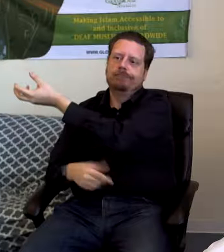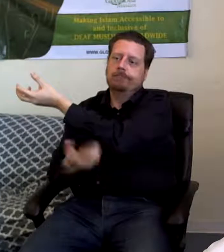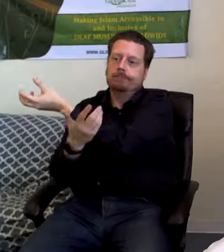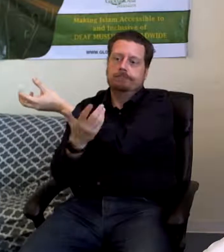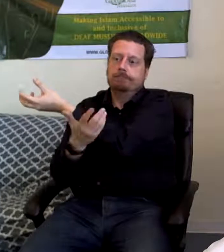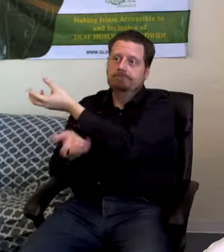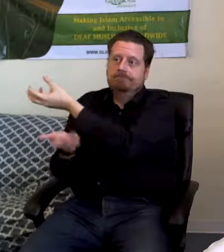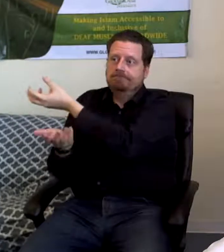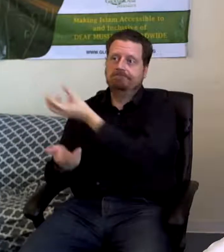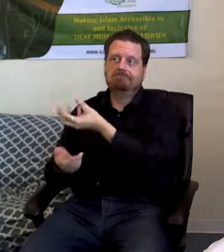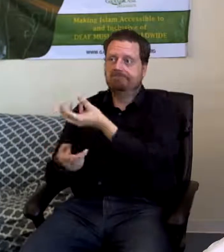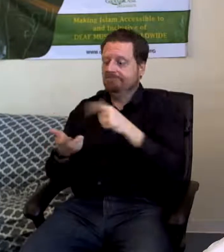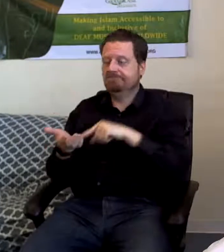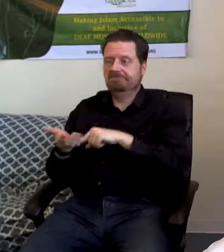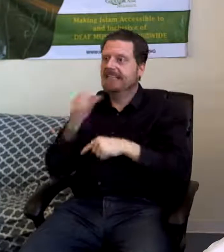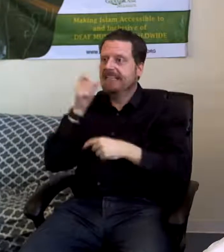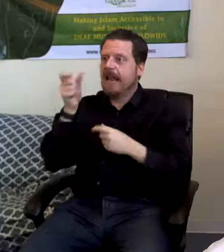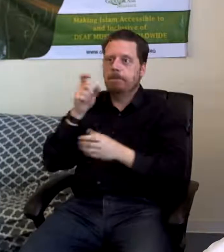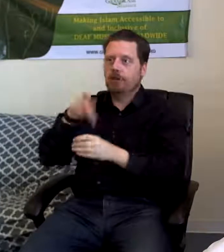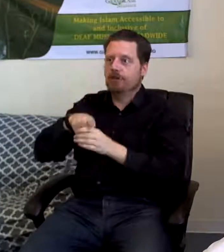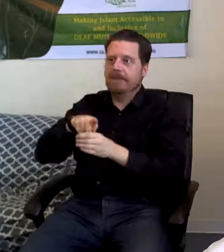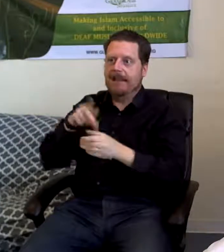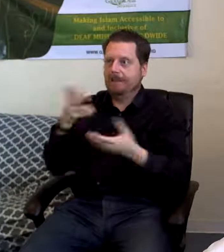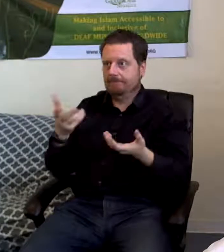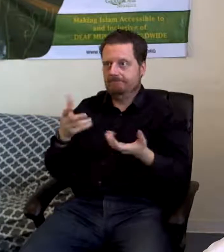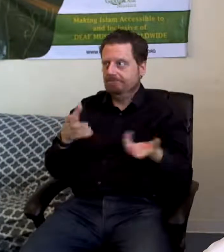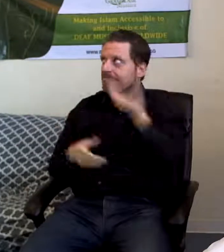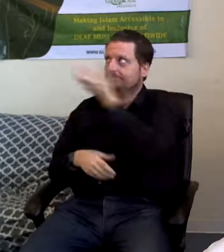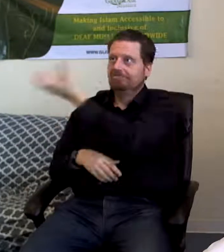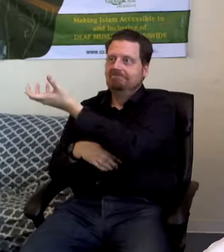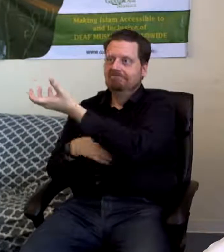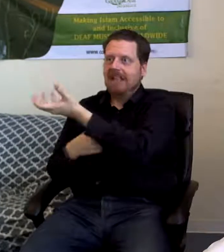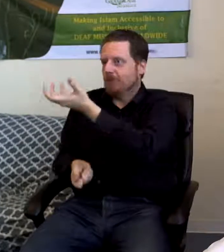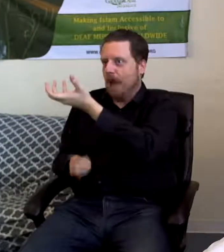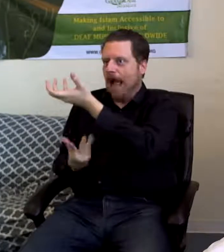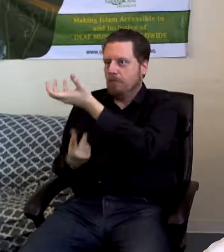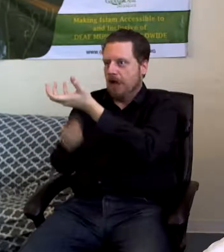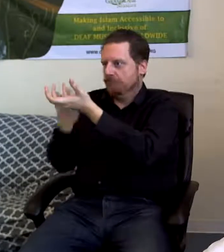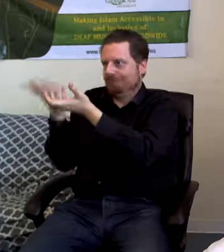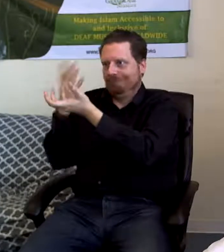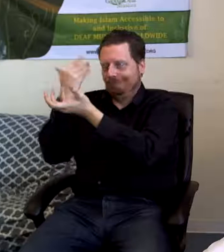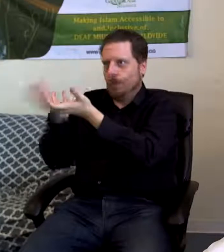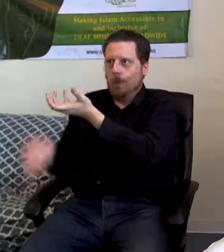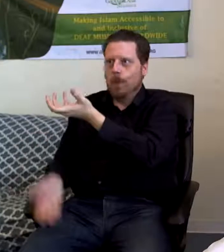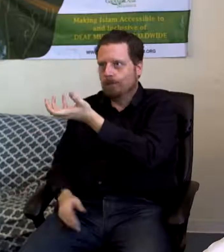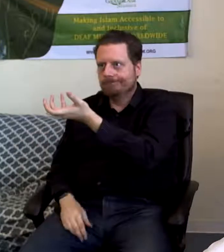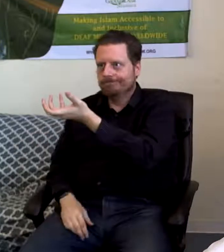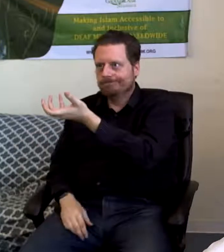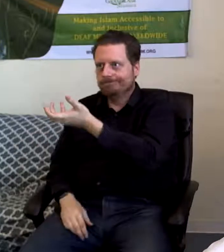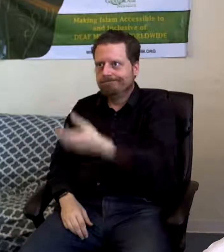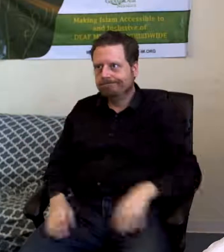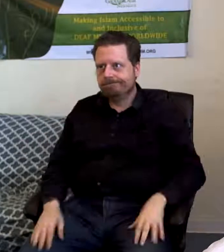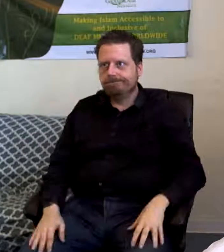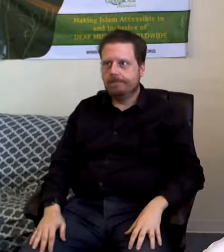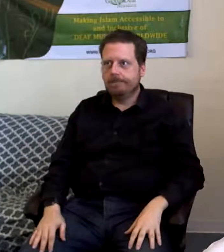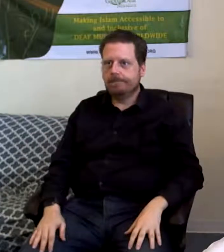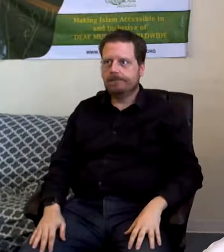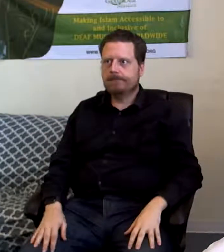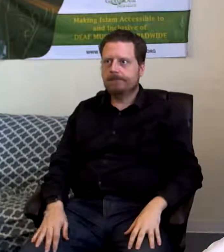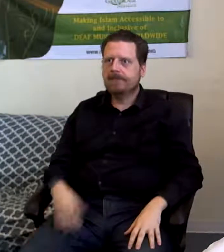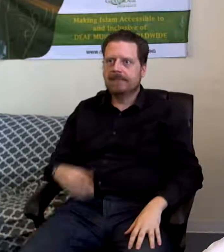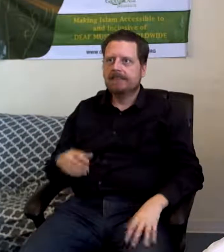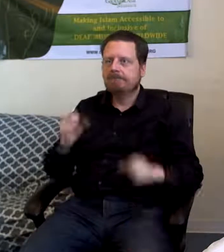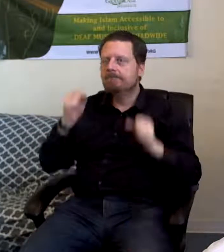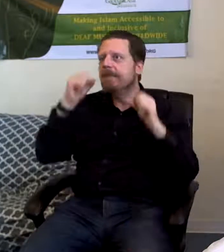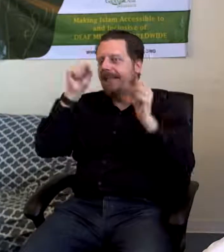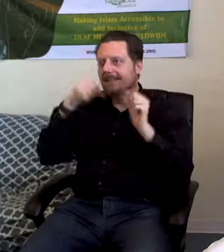hand does not participate, which means it wouldn't know what the right hand has already given. It's an amazing